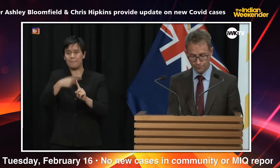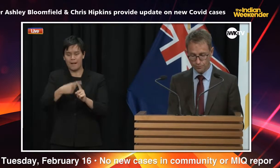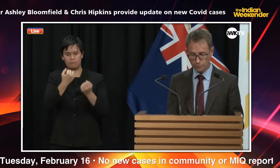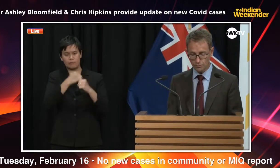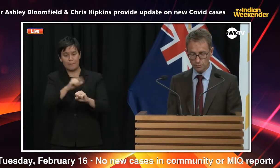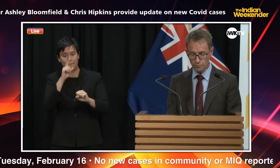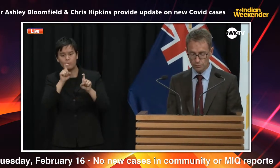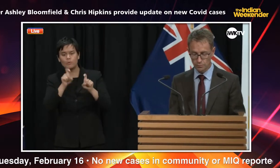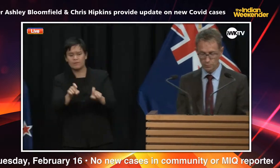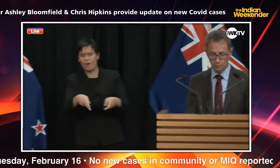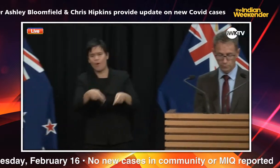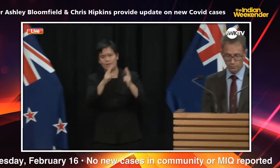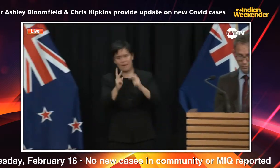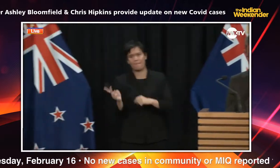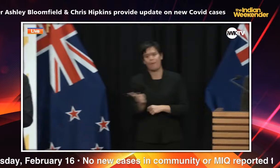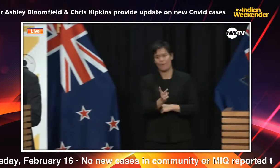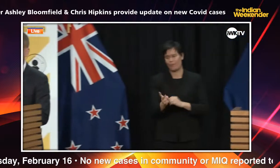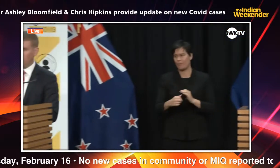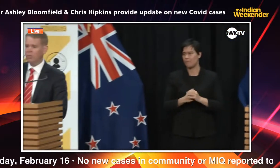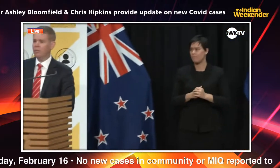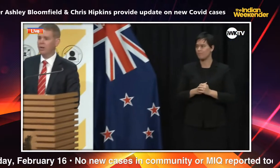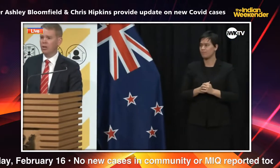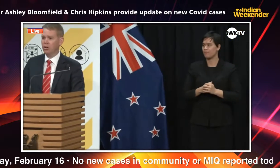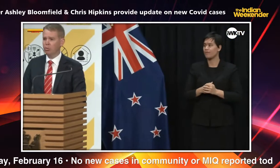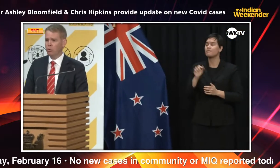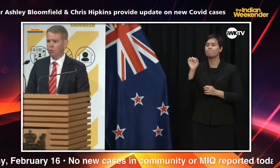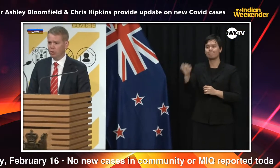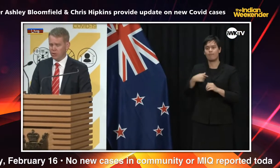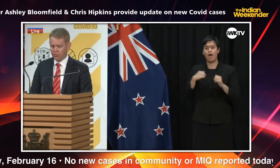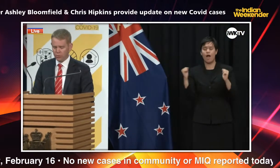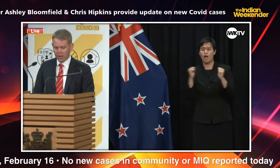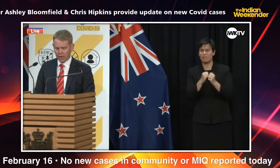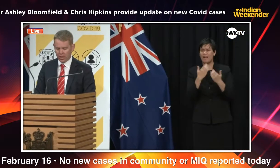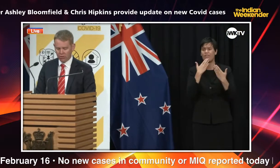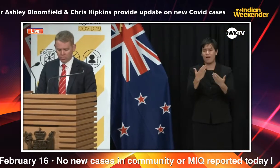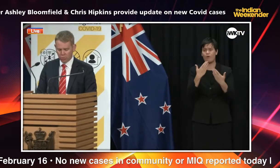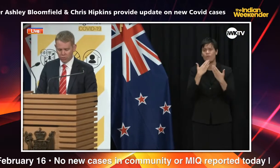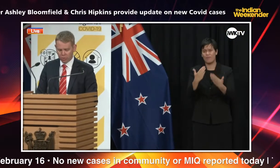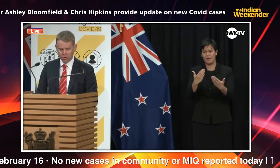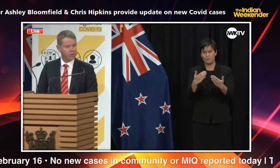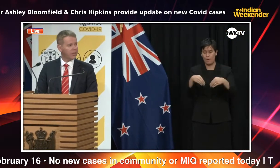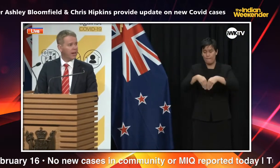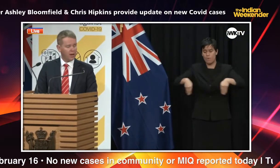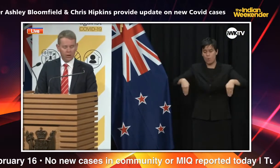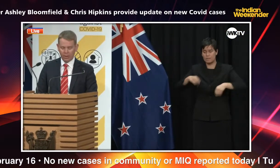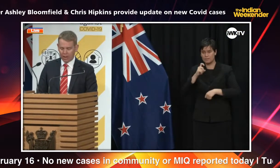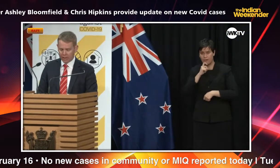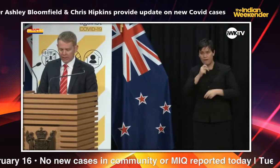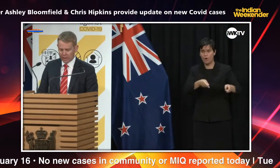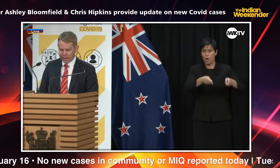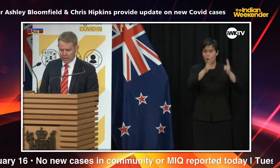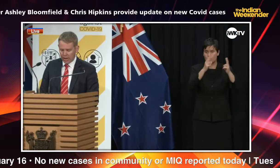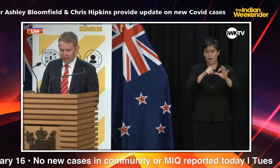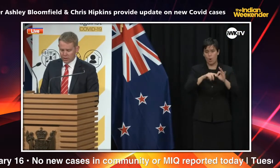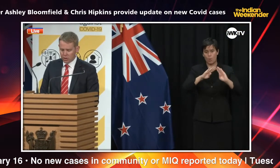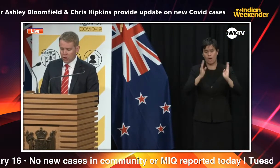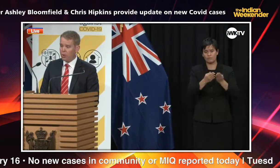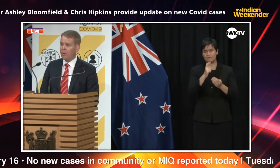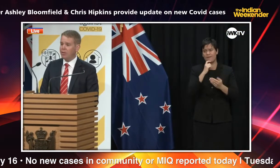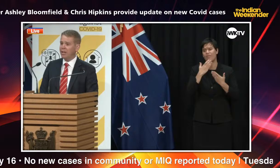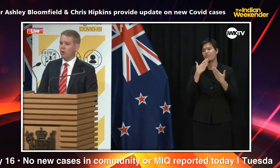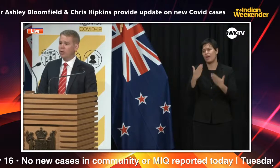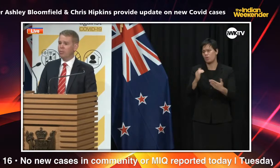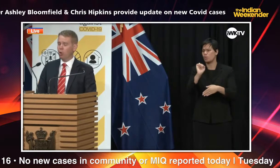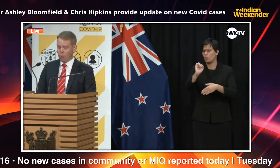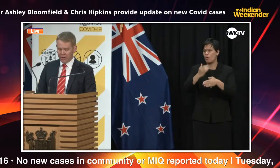Bloomfield. And if I could also echo the government's thanks to all of our frontline border workers for the incredible contribution they are currently making. A